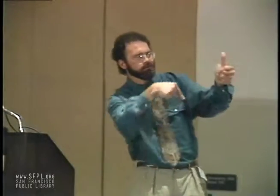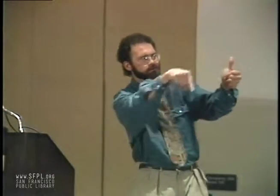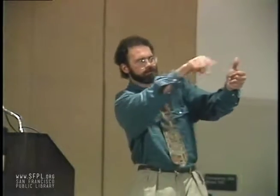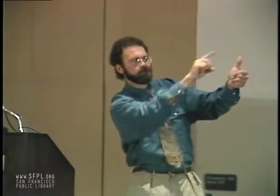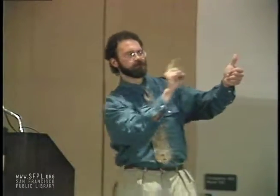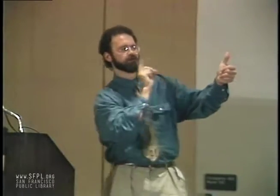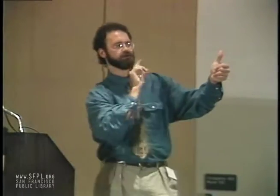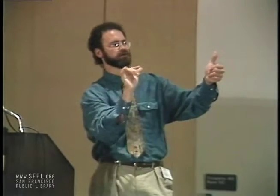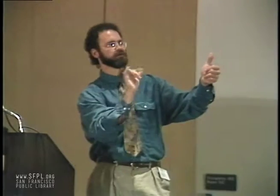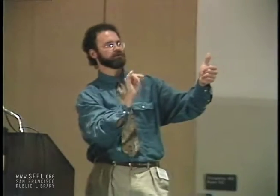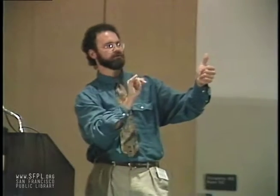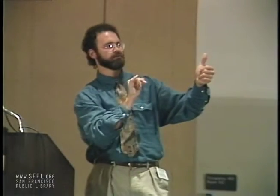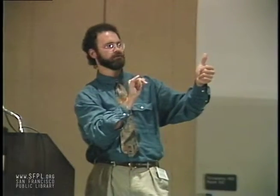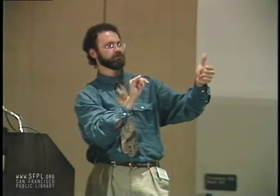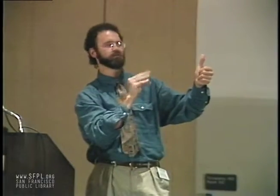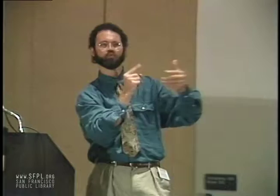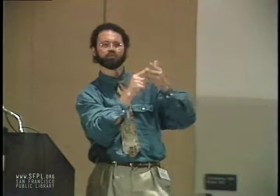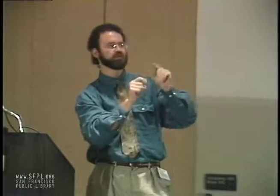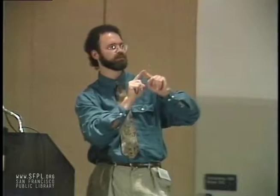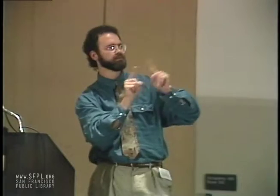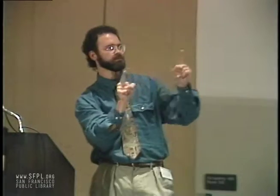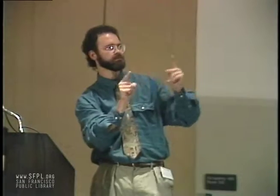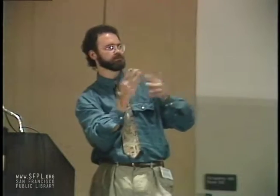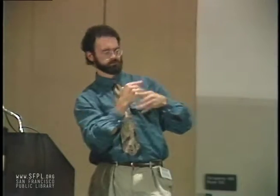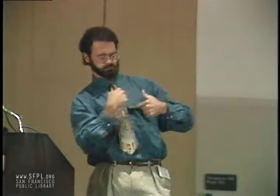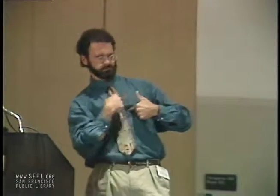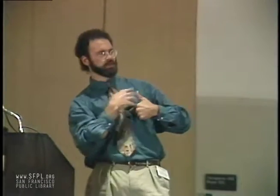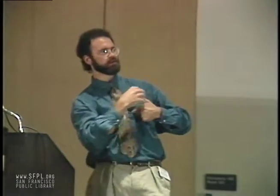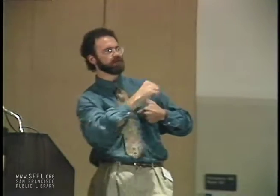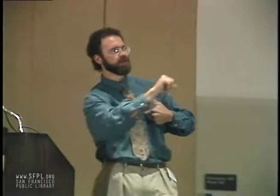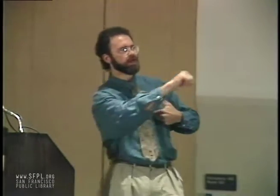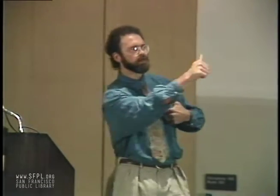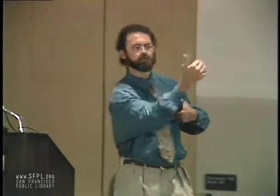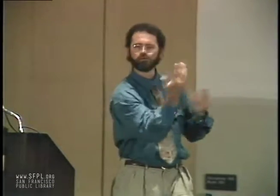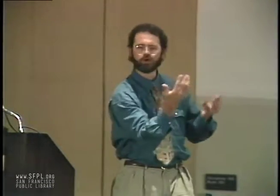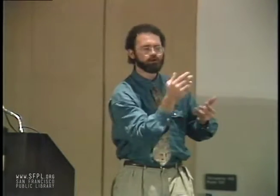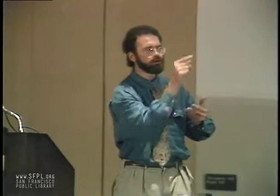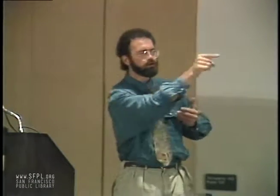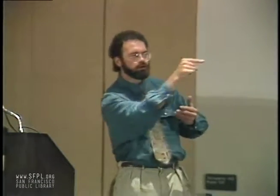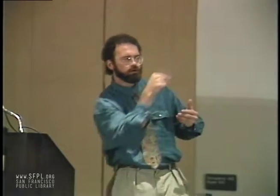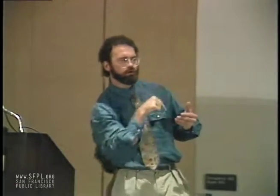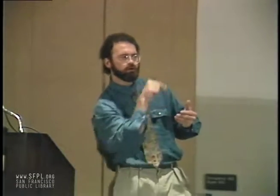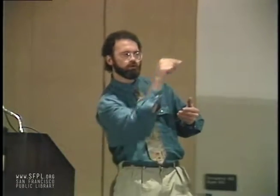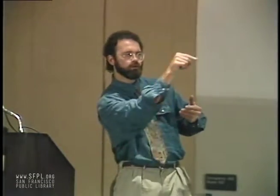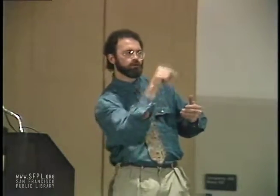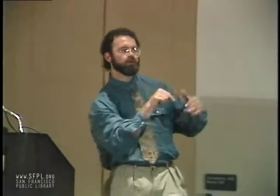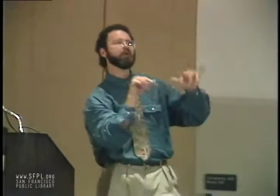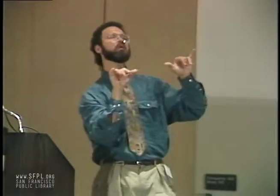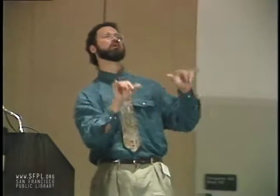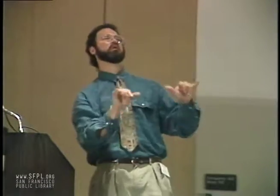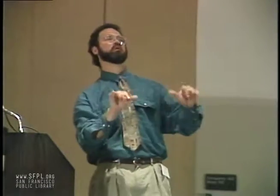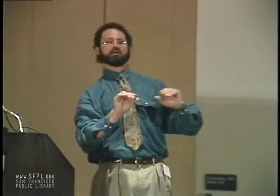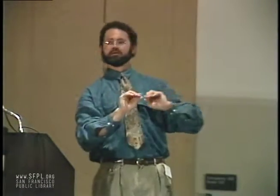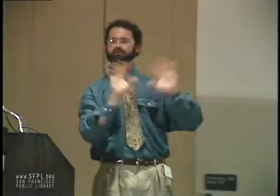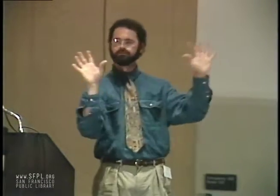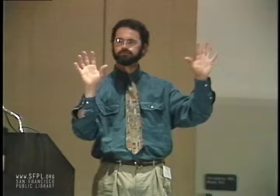As well, they understand what other people are like. And so there's a comparative base to understand